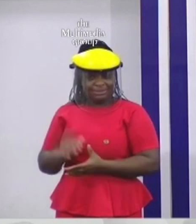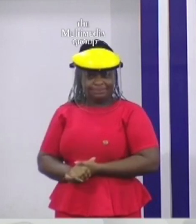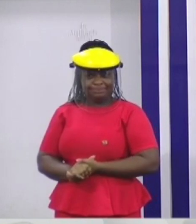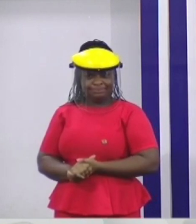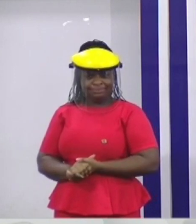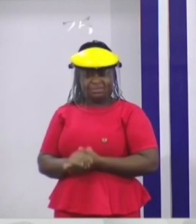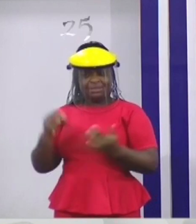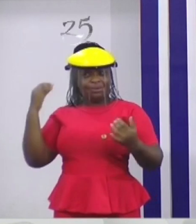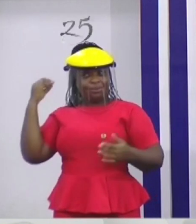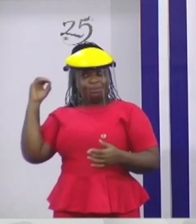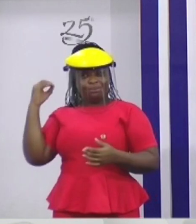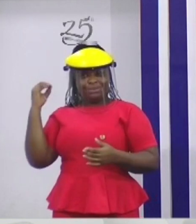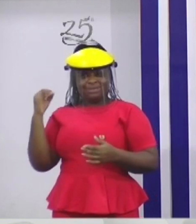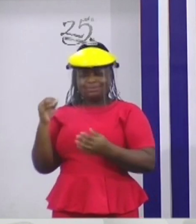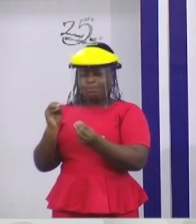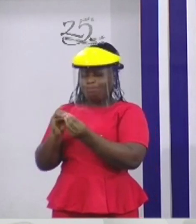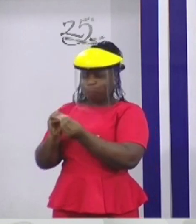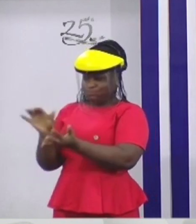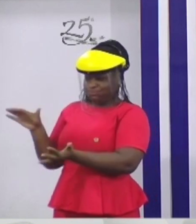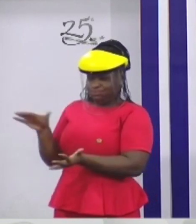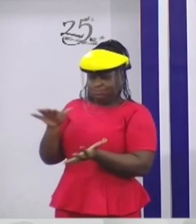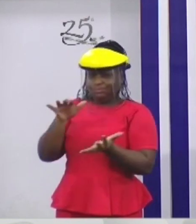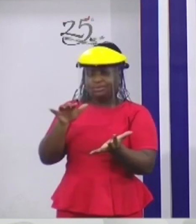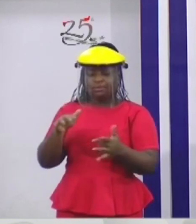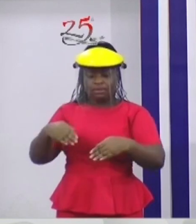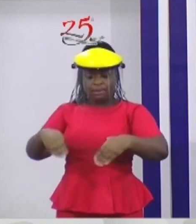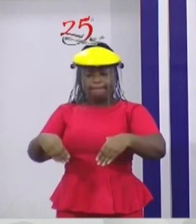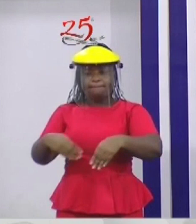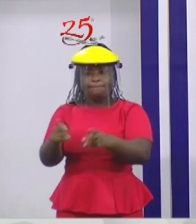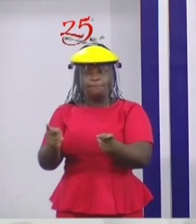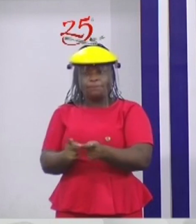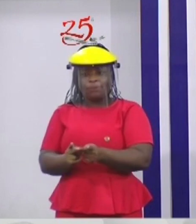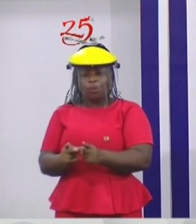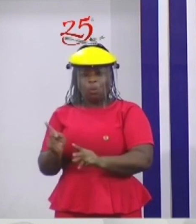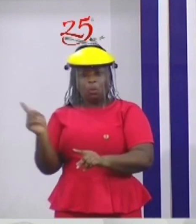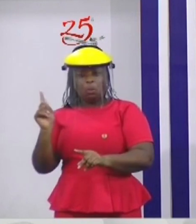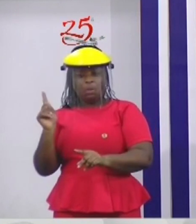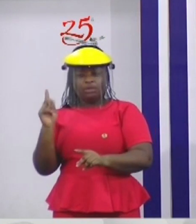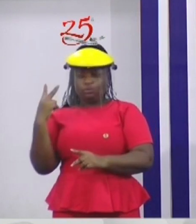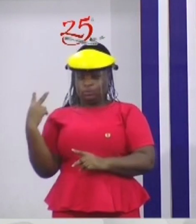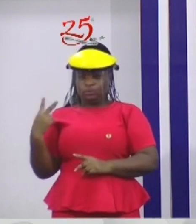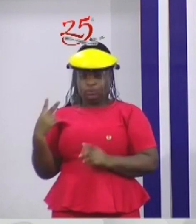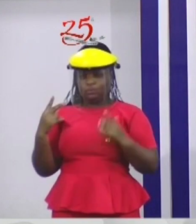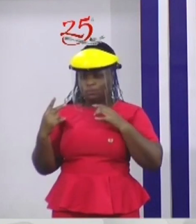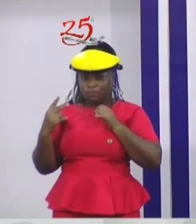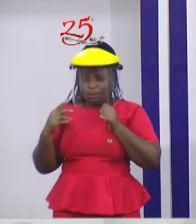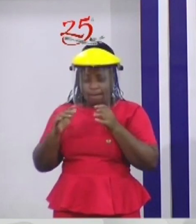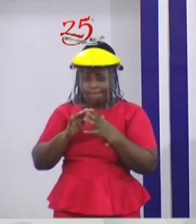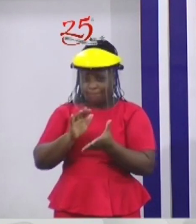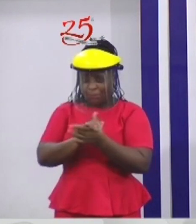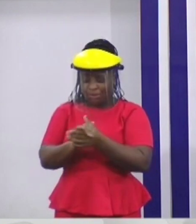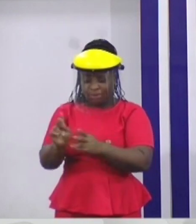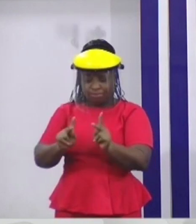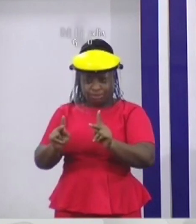And for Obuasi, a good chunk of it is being traced to the central market, where a couple were positive and